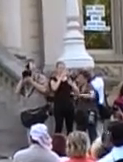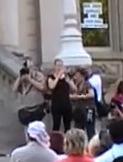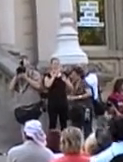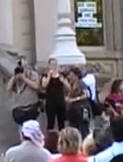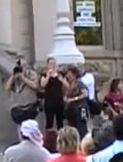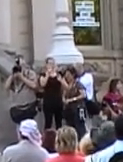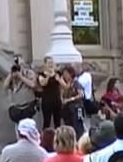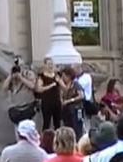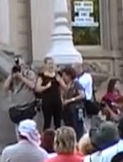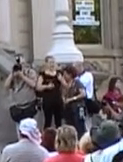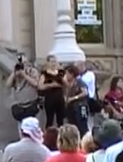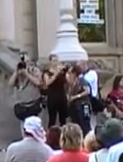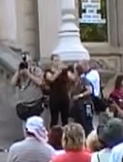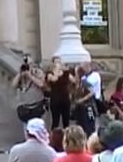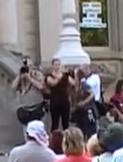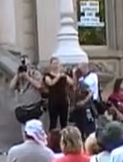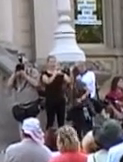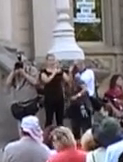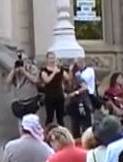introduced in any legislature.